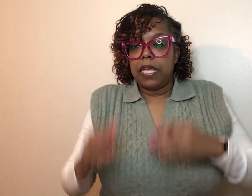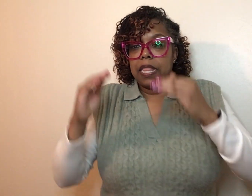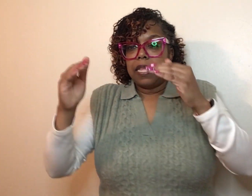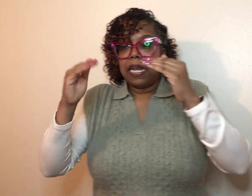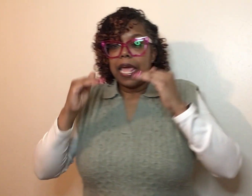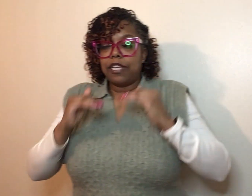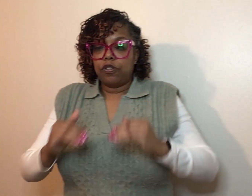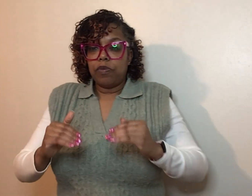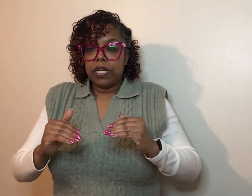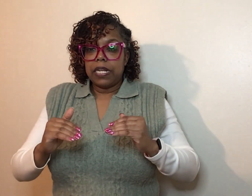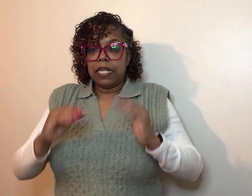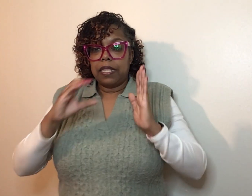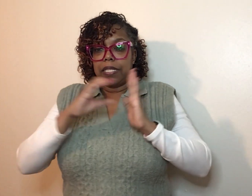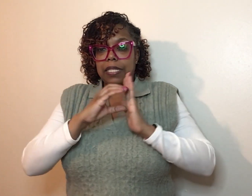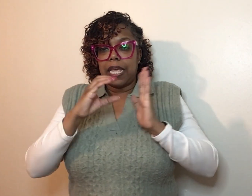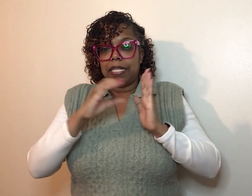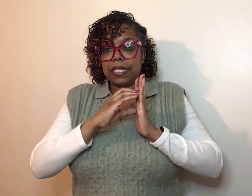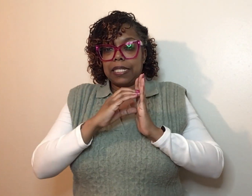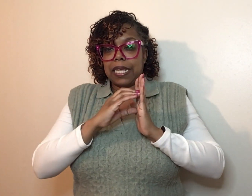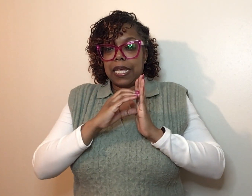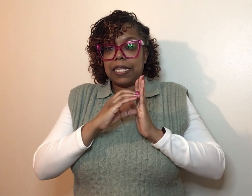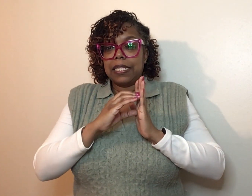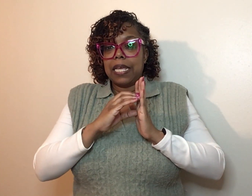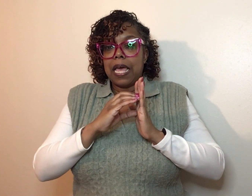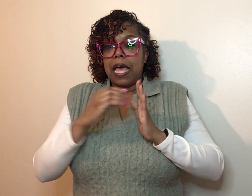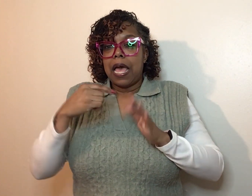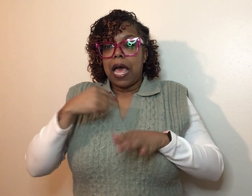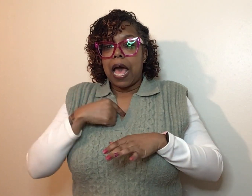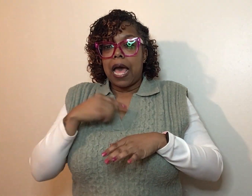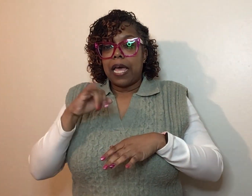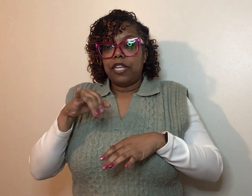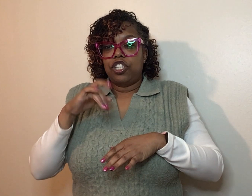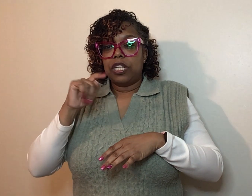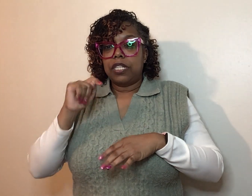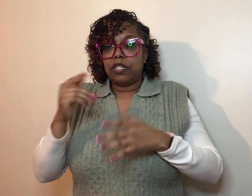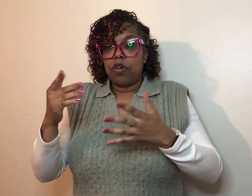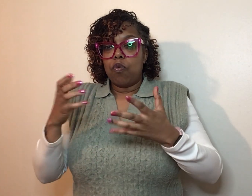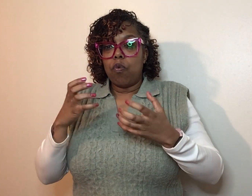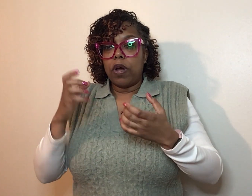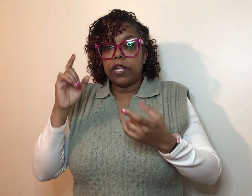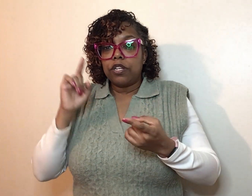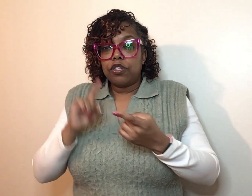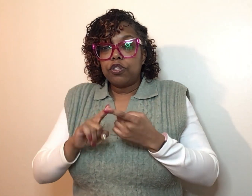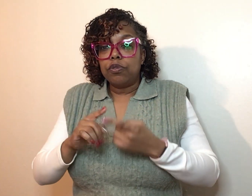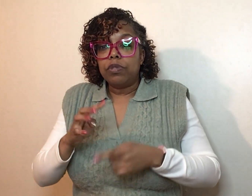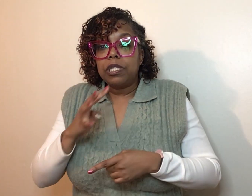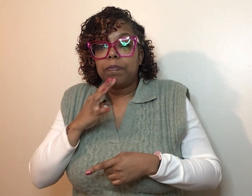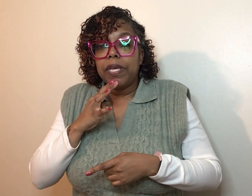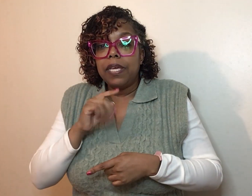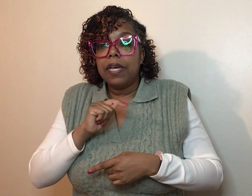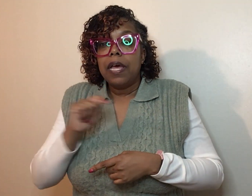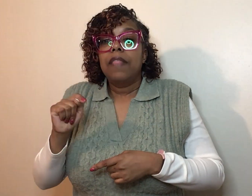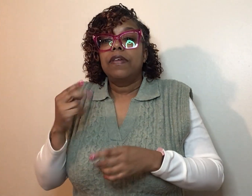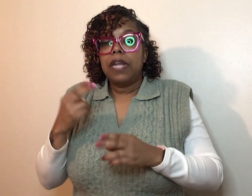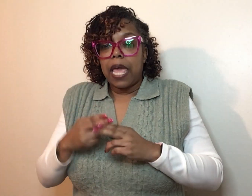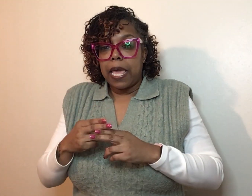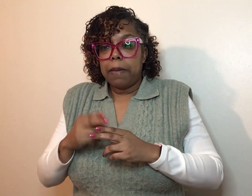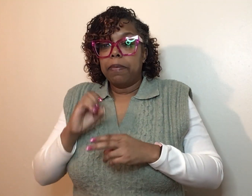then the next one, the stanza says, I just want to speak the name